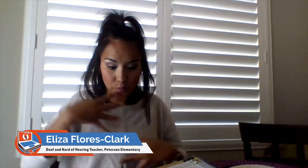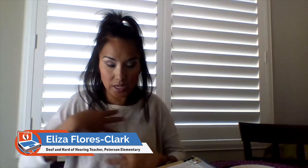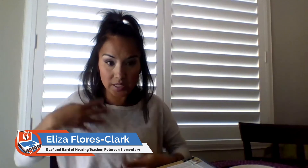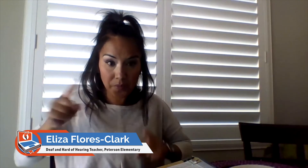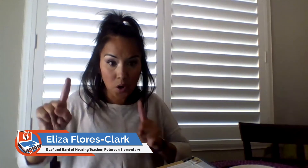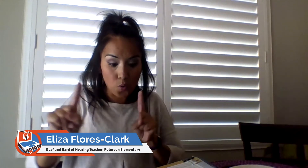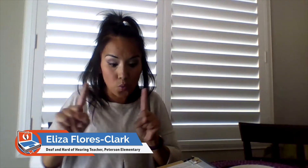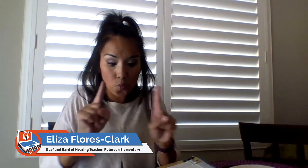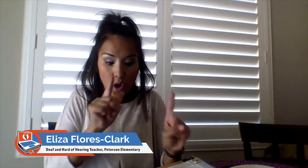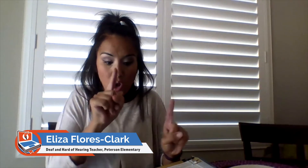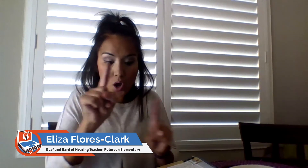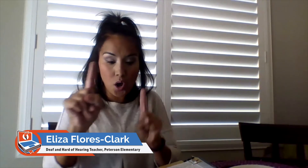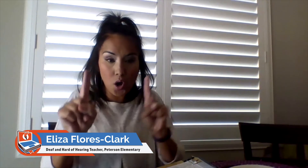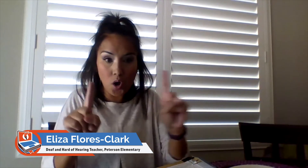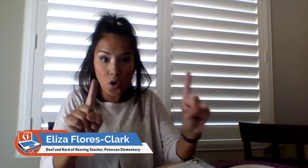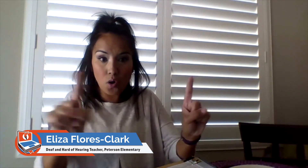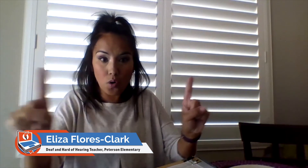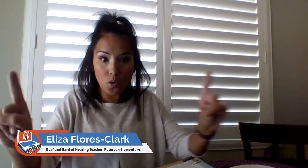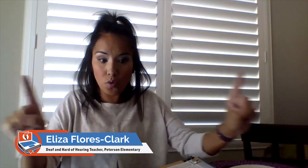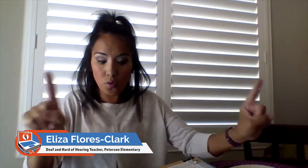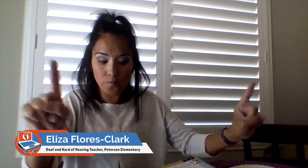zebras roam